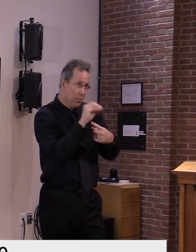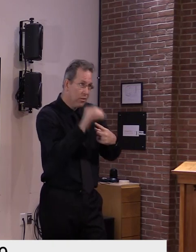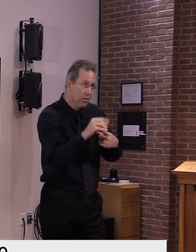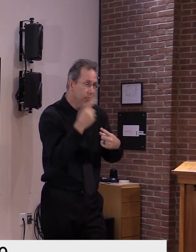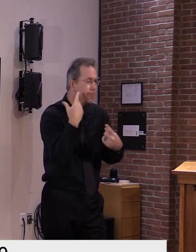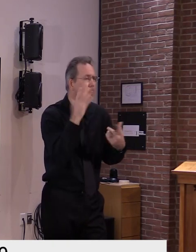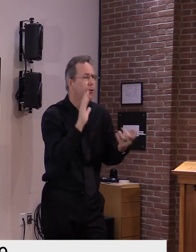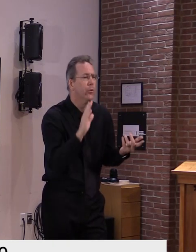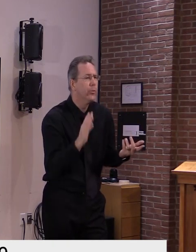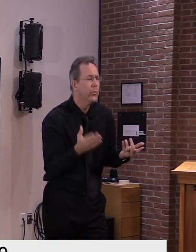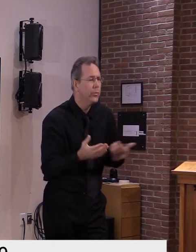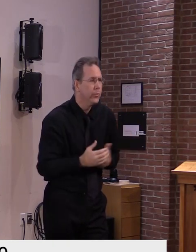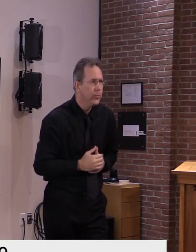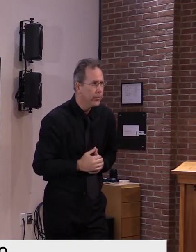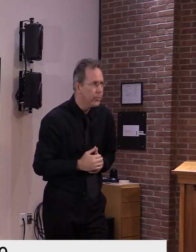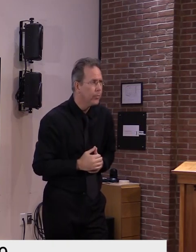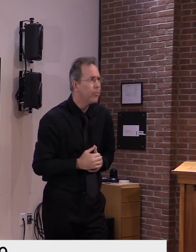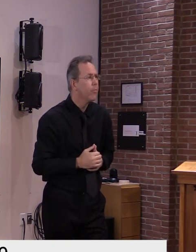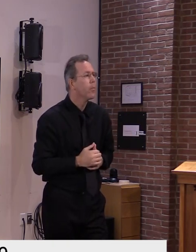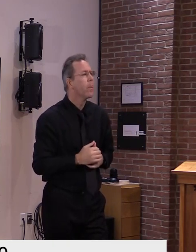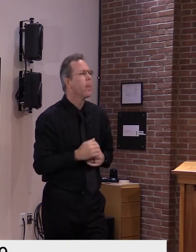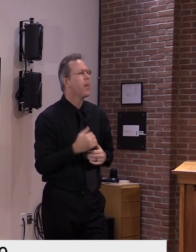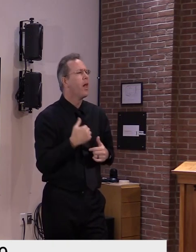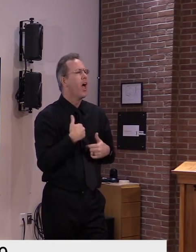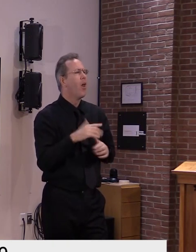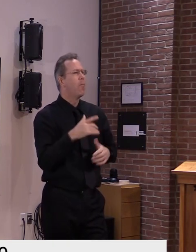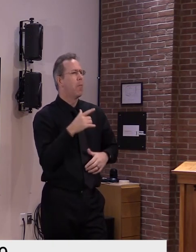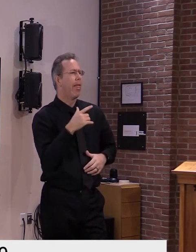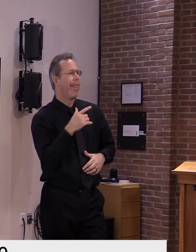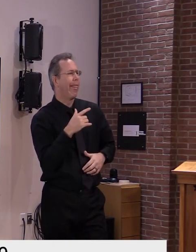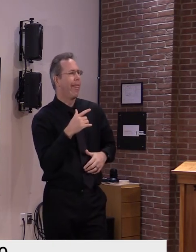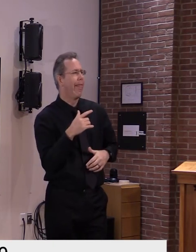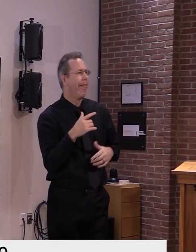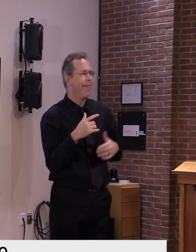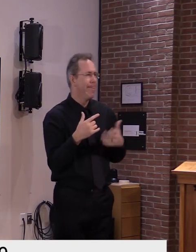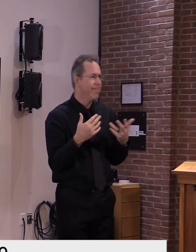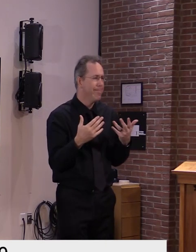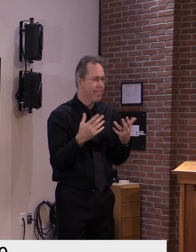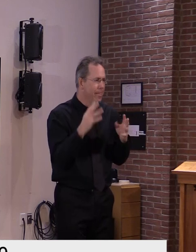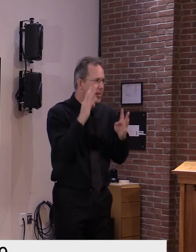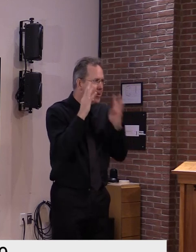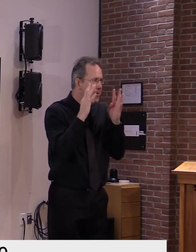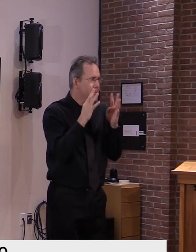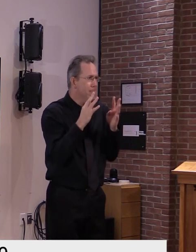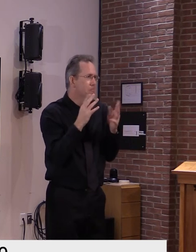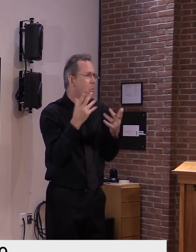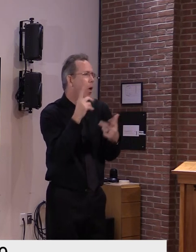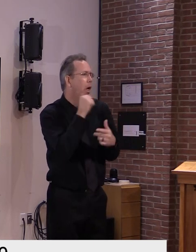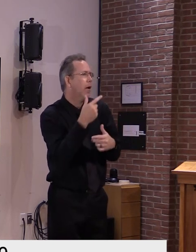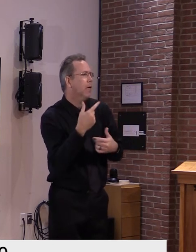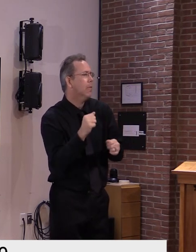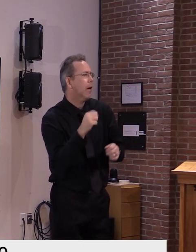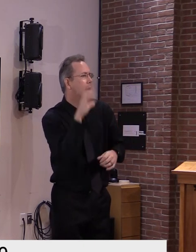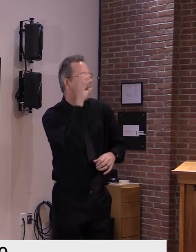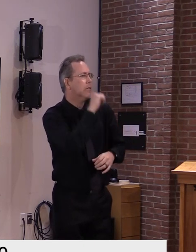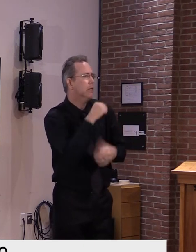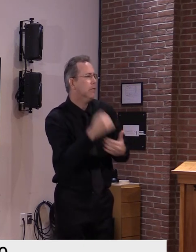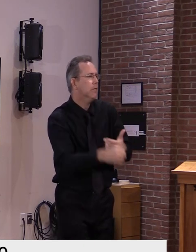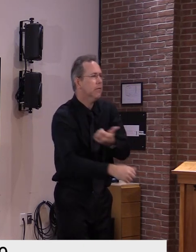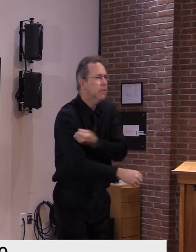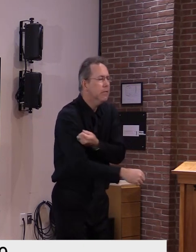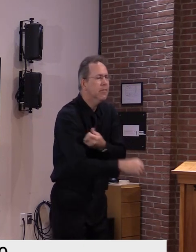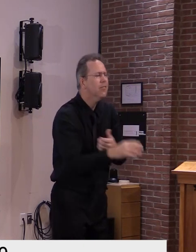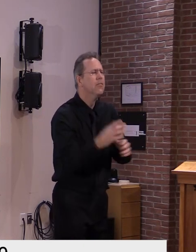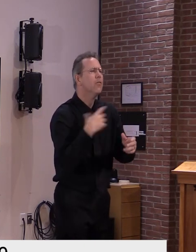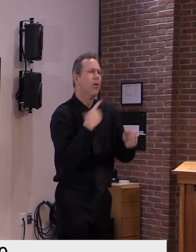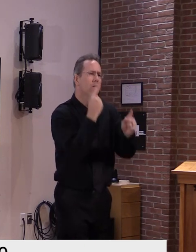to sort of play around with it in a sense. I'd rather we do it just the way we do other